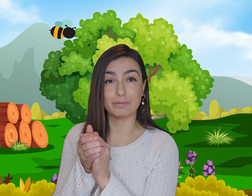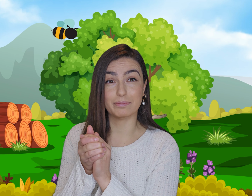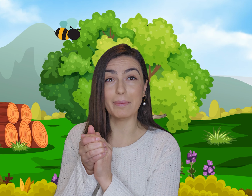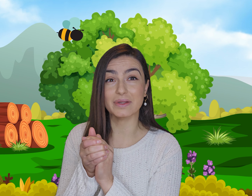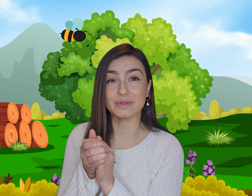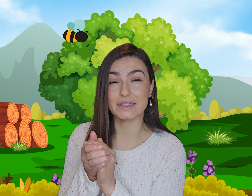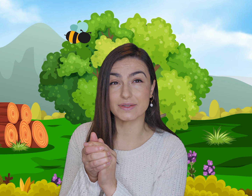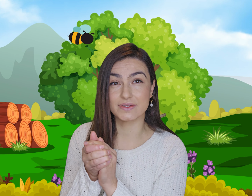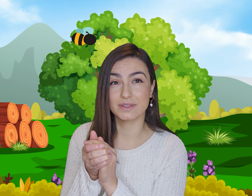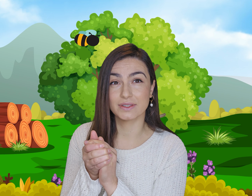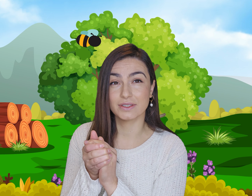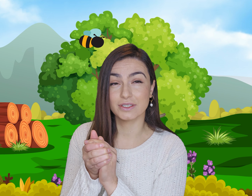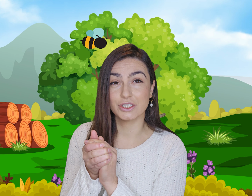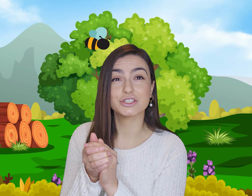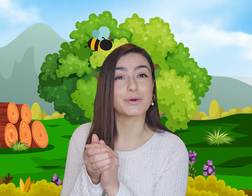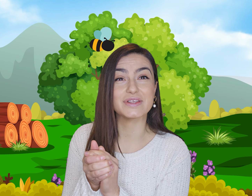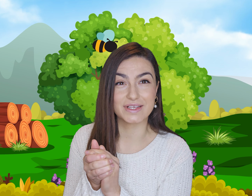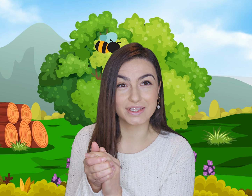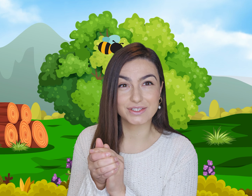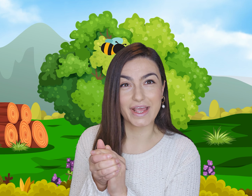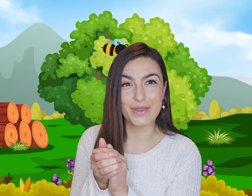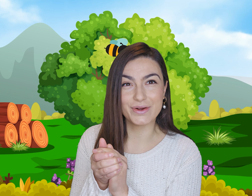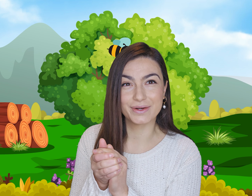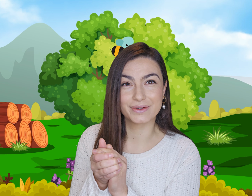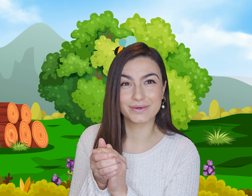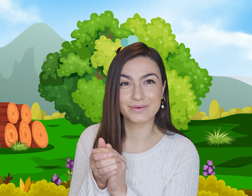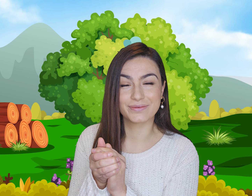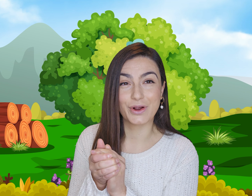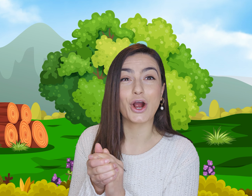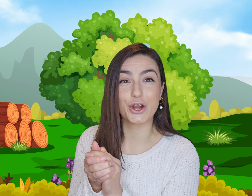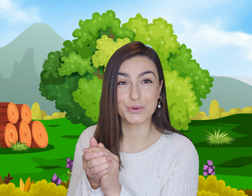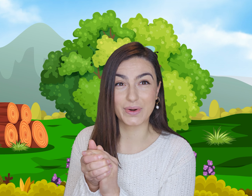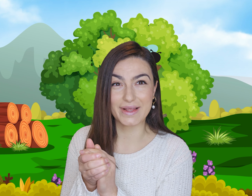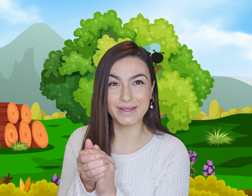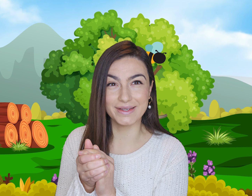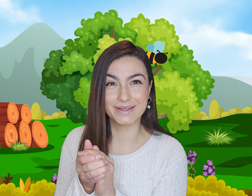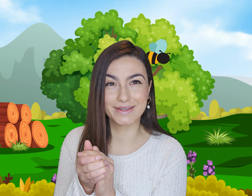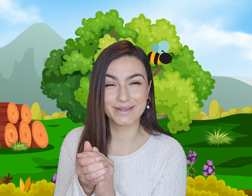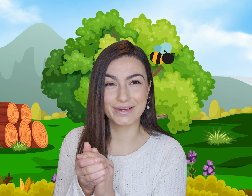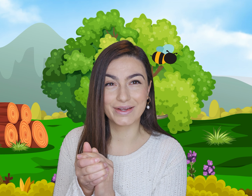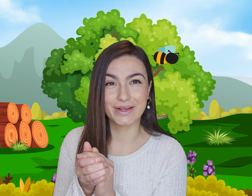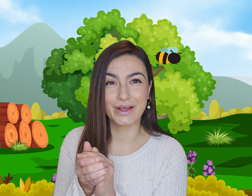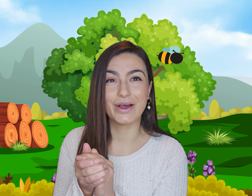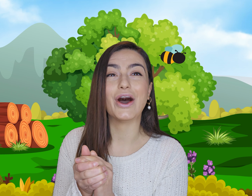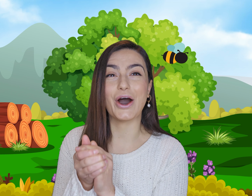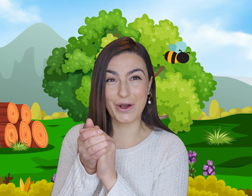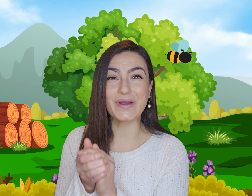bumblebees shall we sing it together are you ready okay